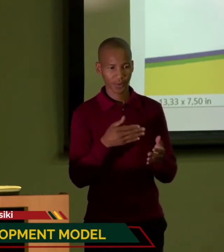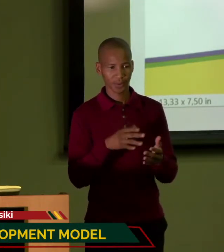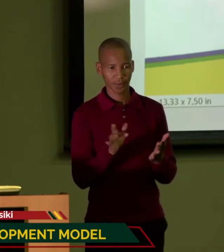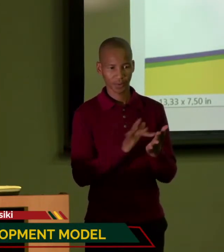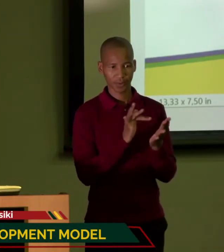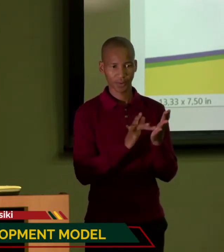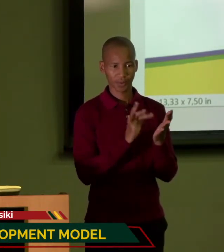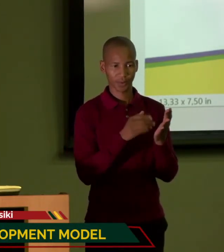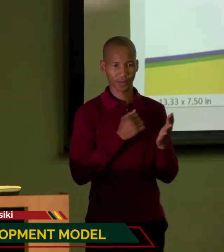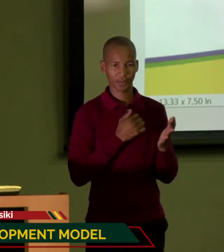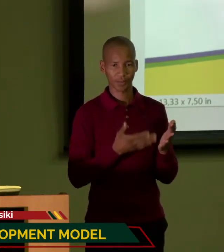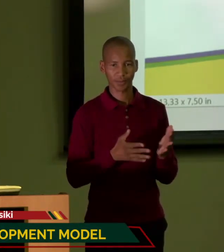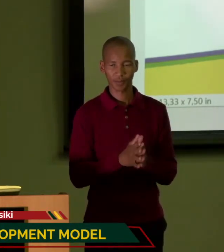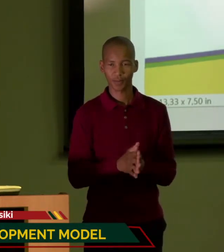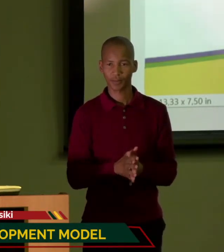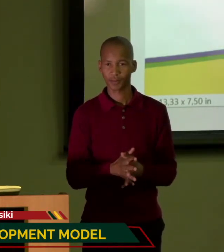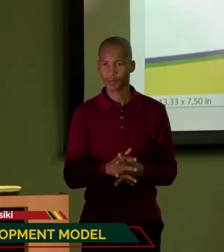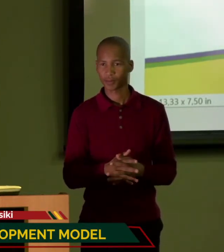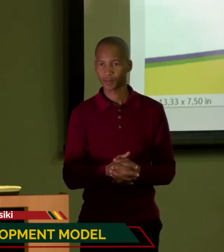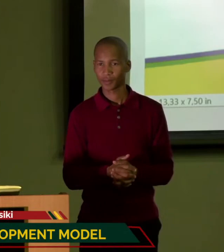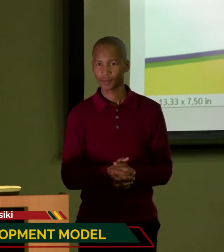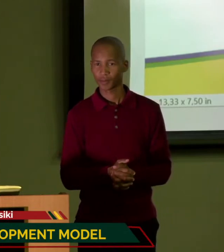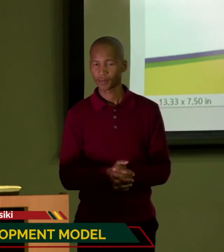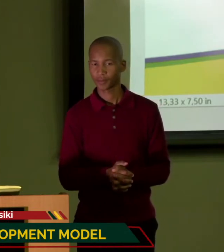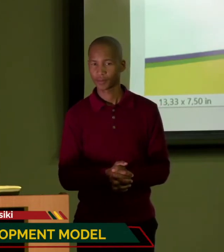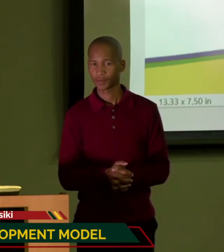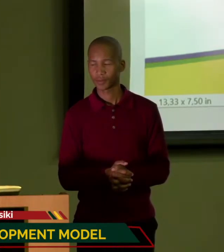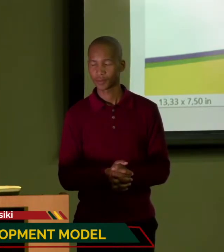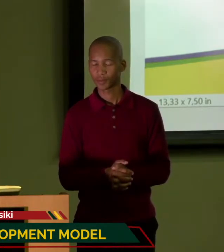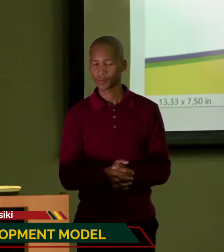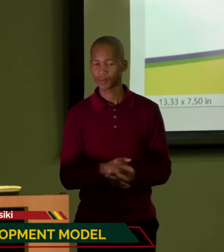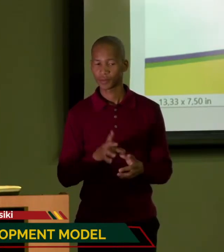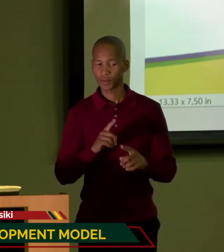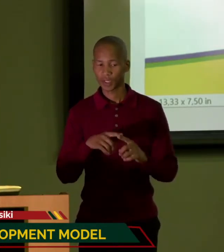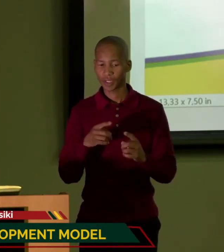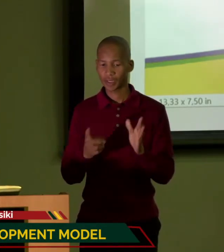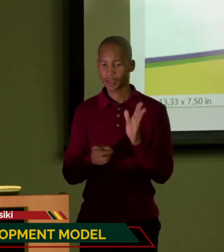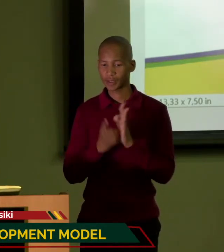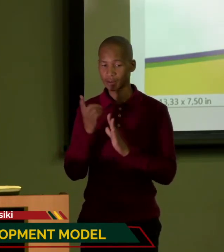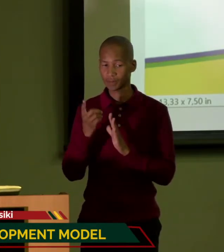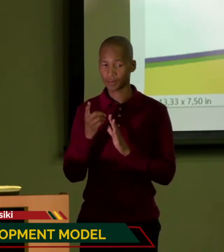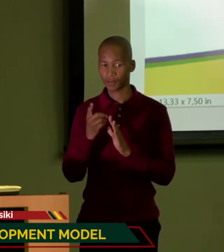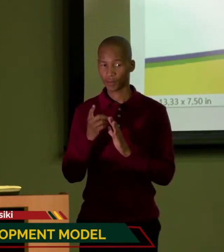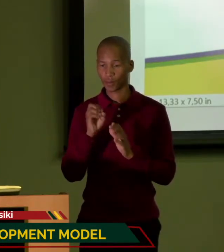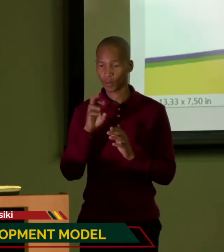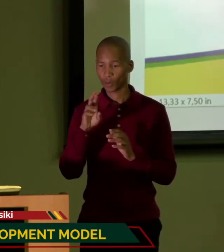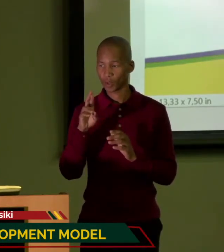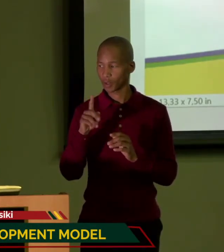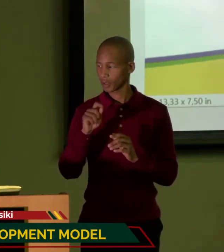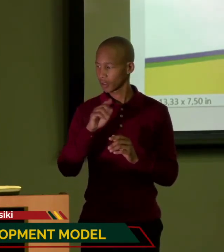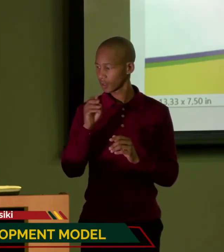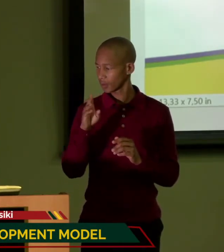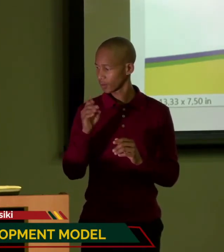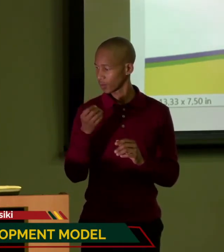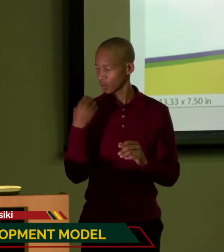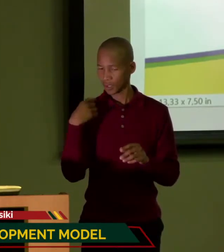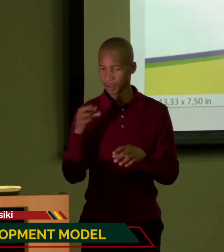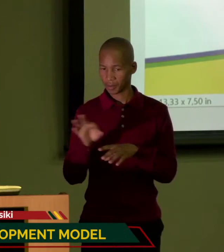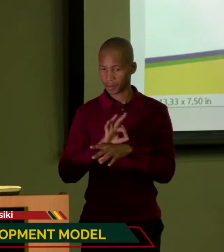successful consultation in the development of the OR Tambo one plan yabona ke